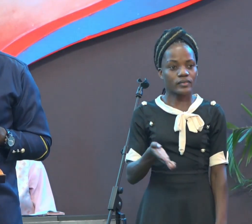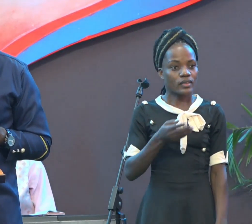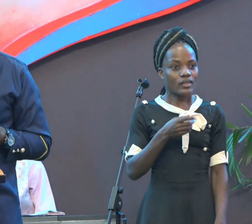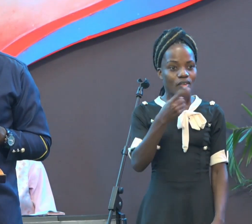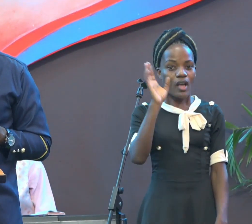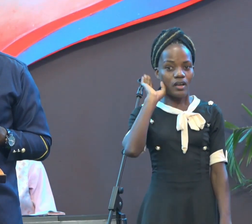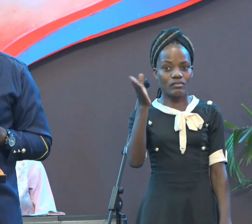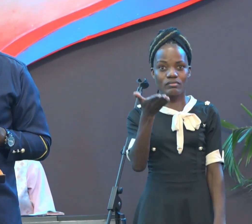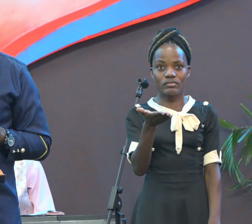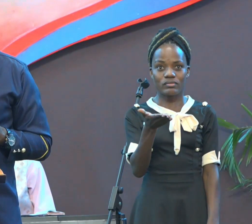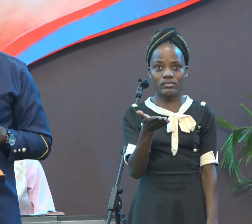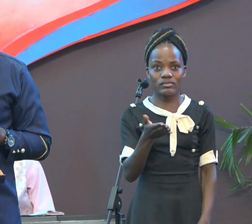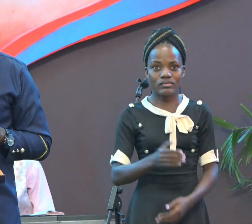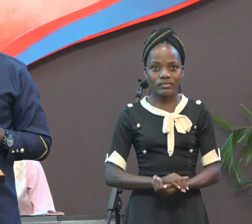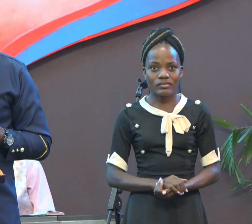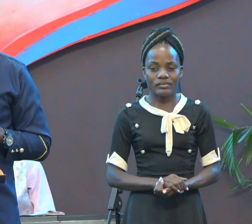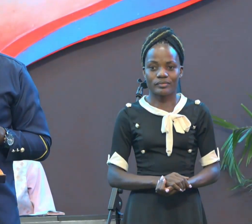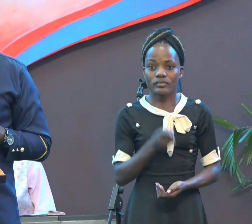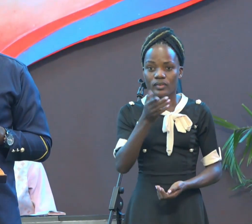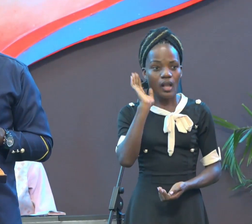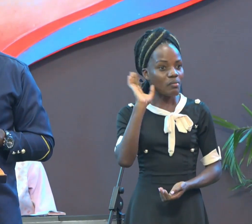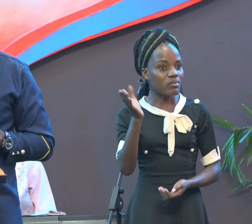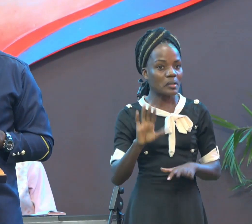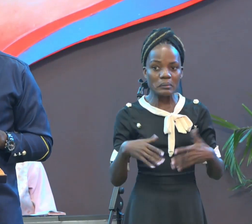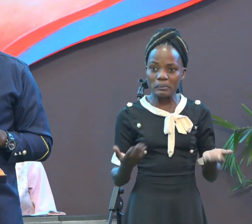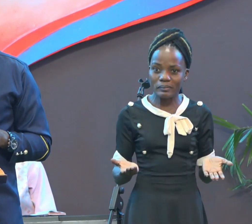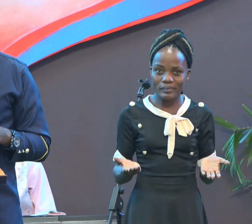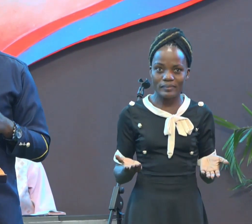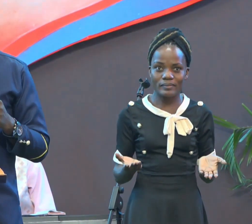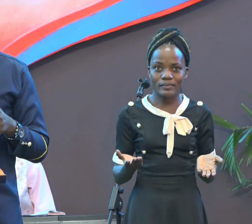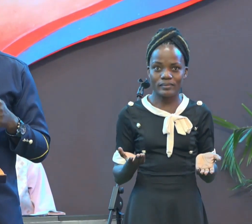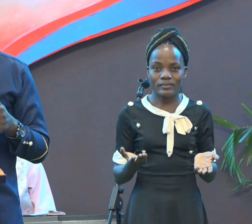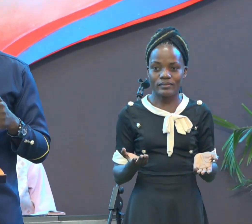there. Are you still following me? Are you still with me?